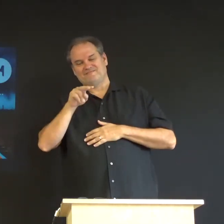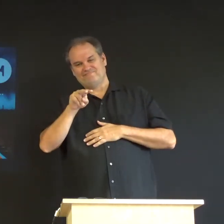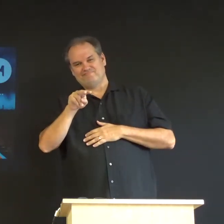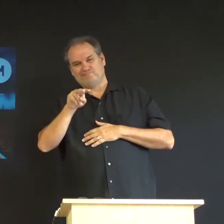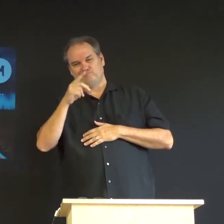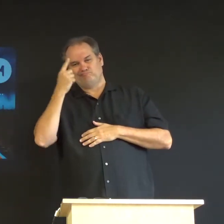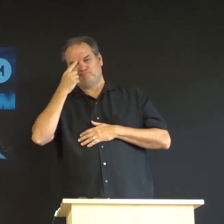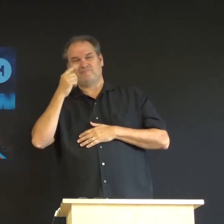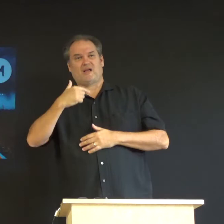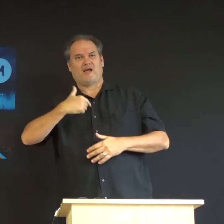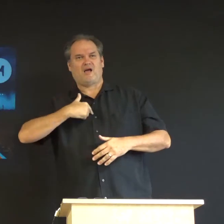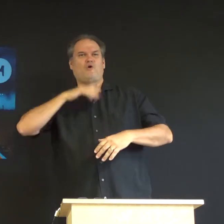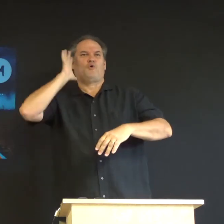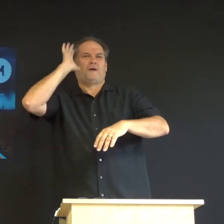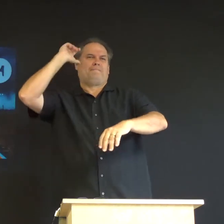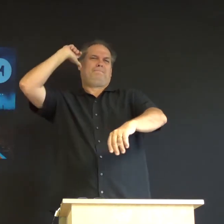New members teaching.